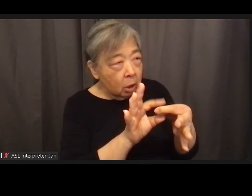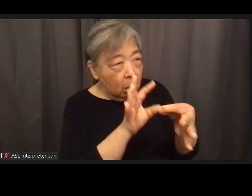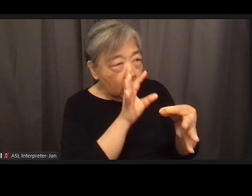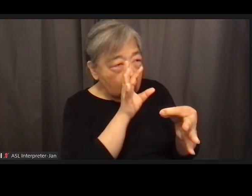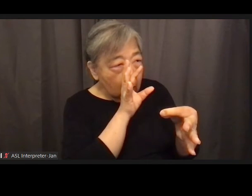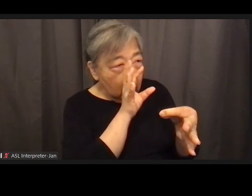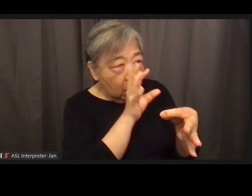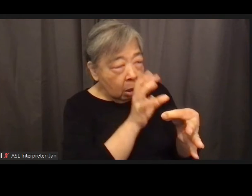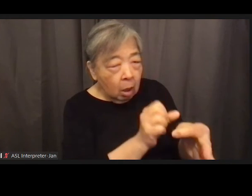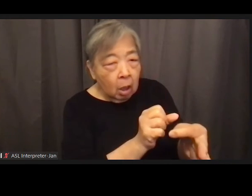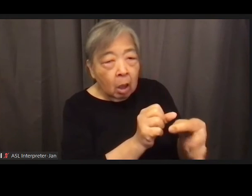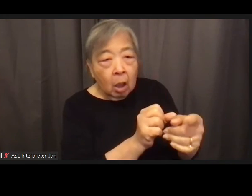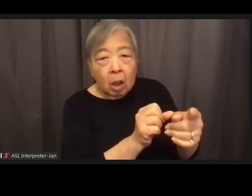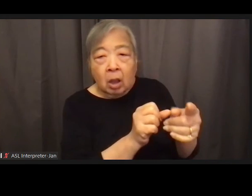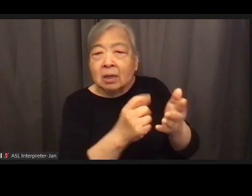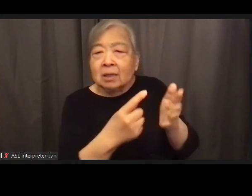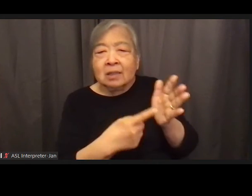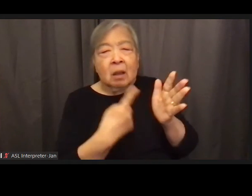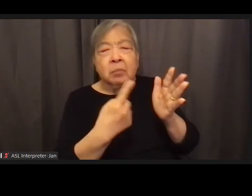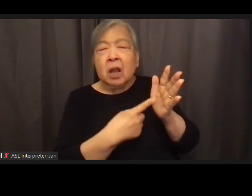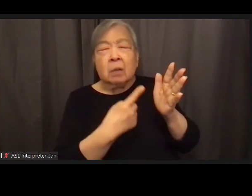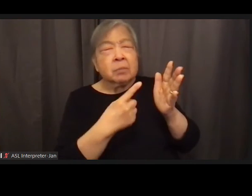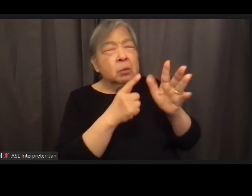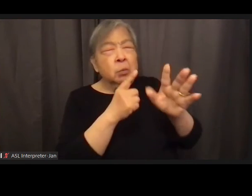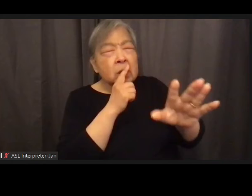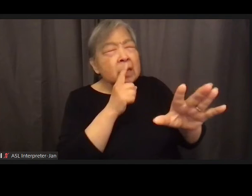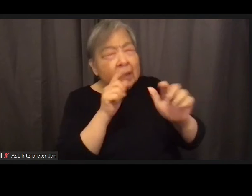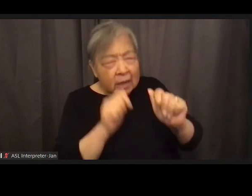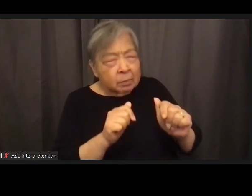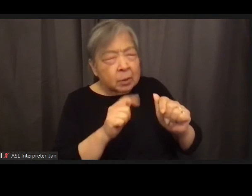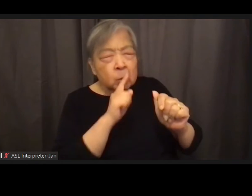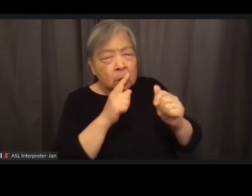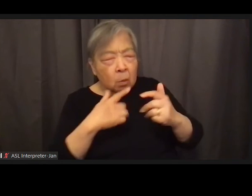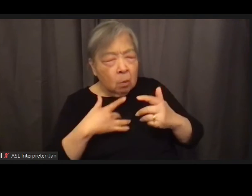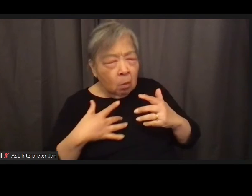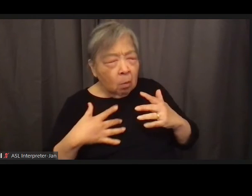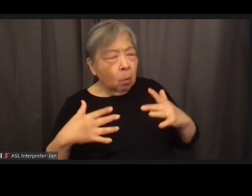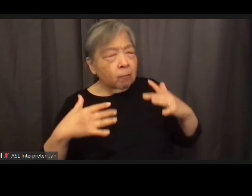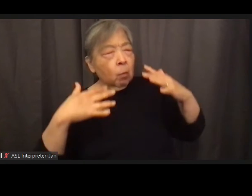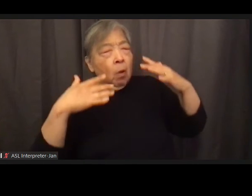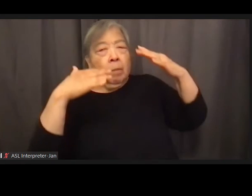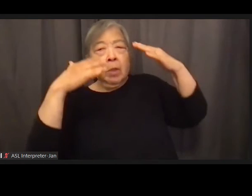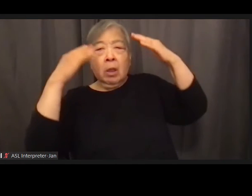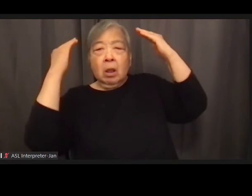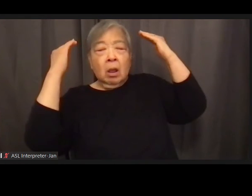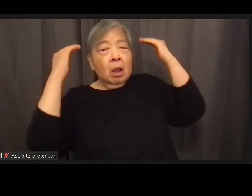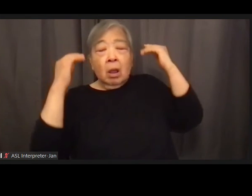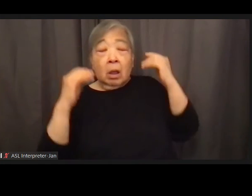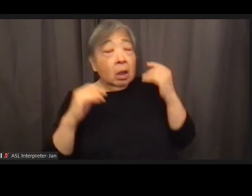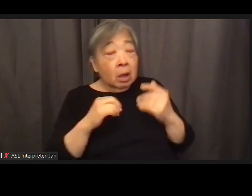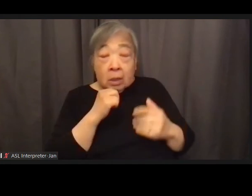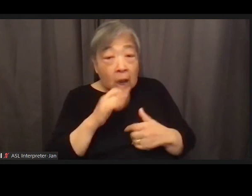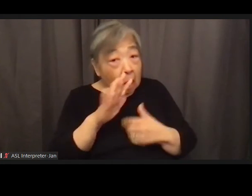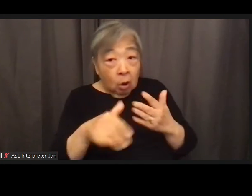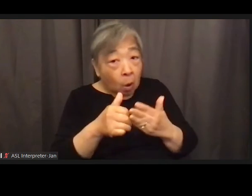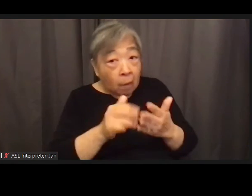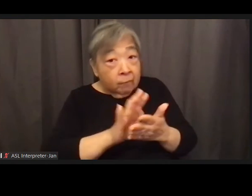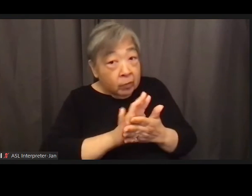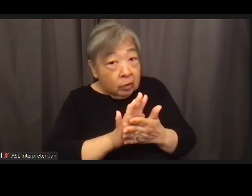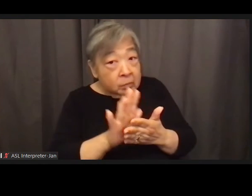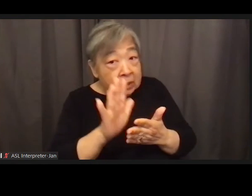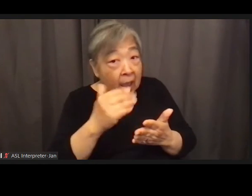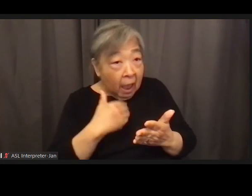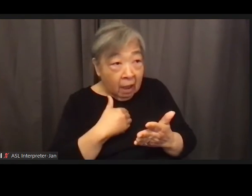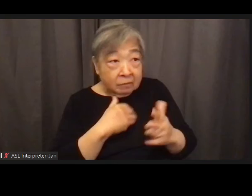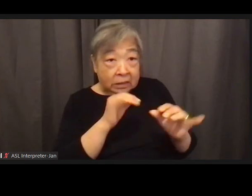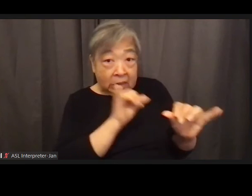some films really overwhelms you. And in that sense, not all films are going to have the same